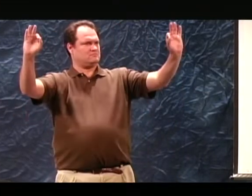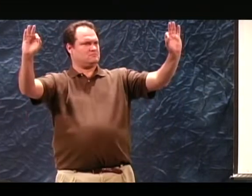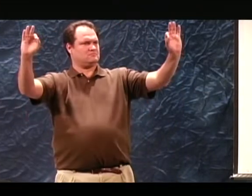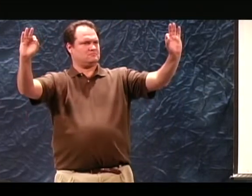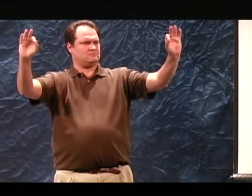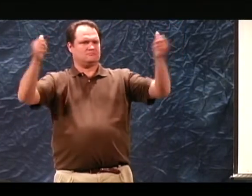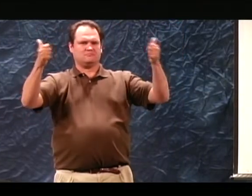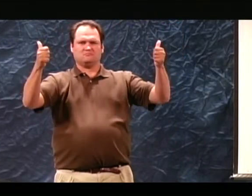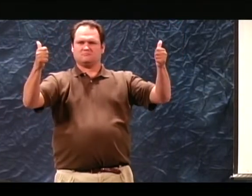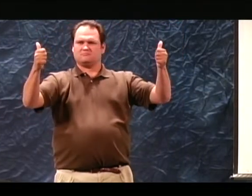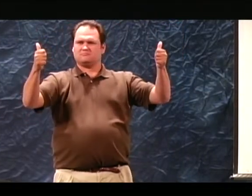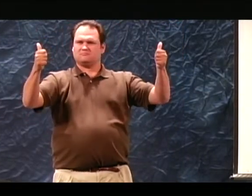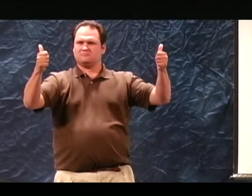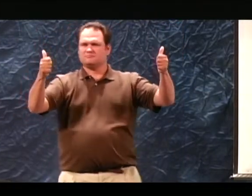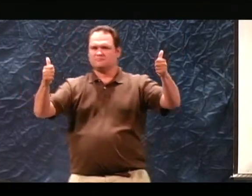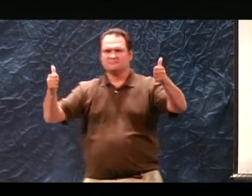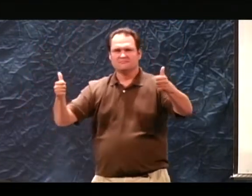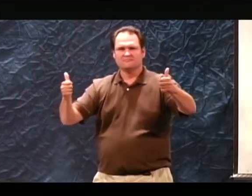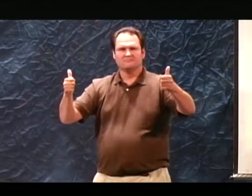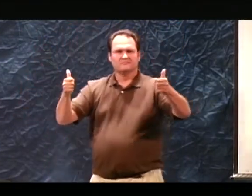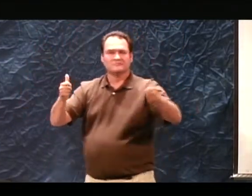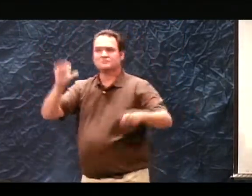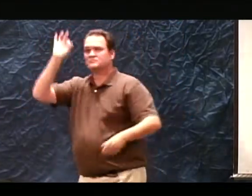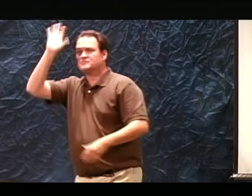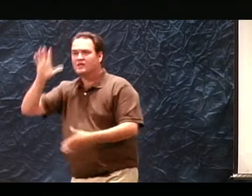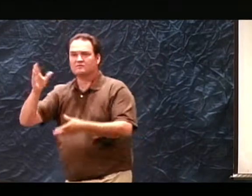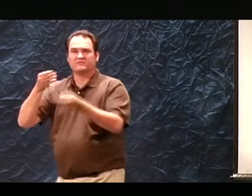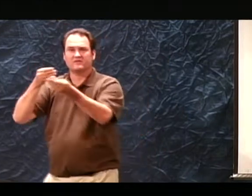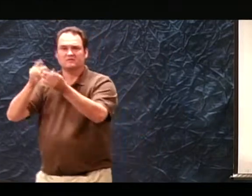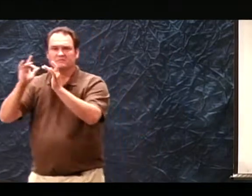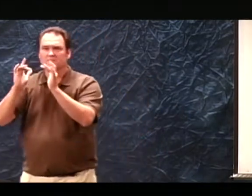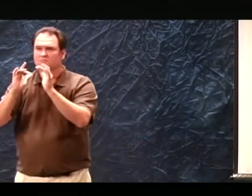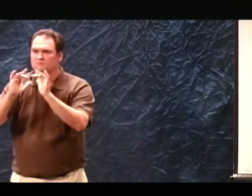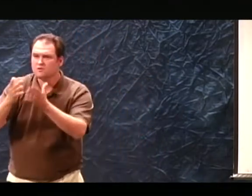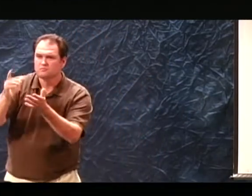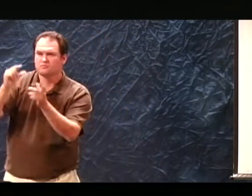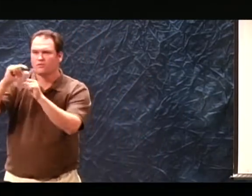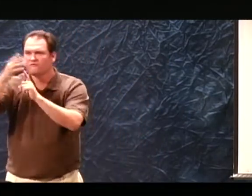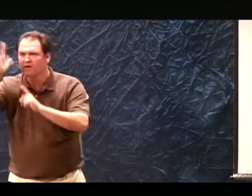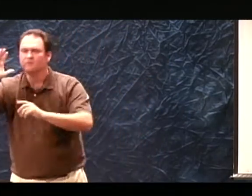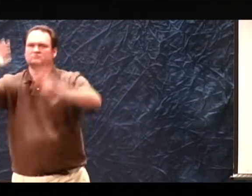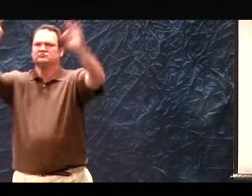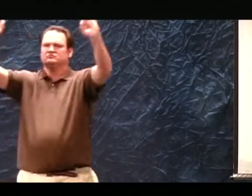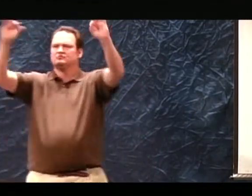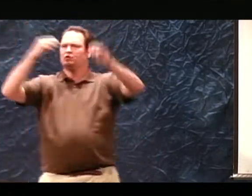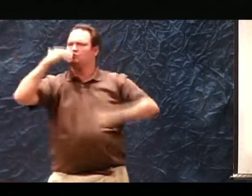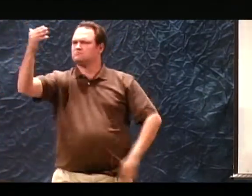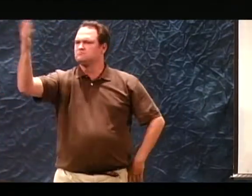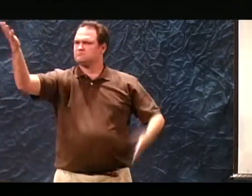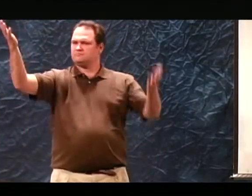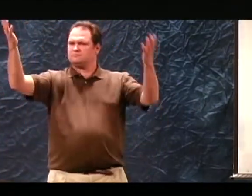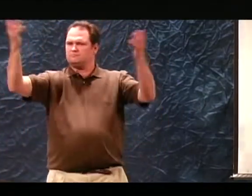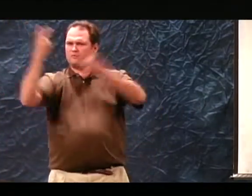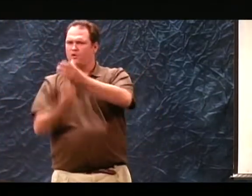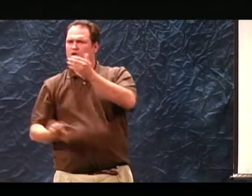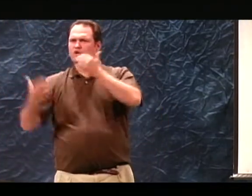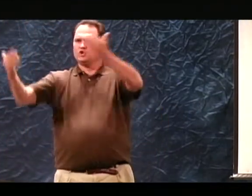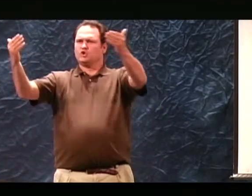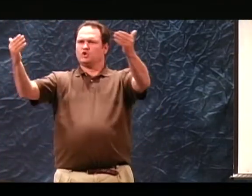we all need to work together successfully if we didn't have a janitor doing his job we'd have a